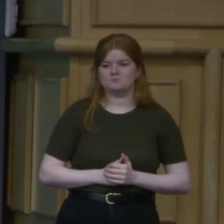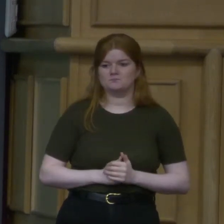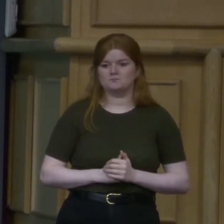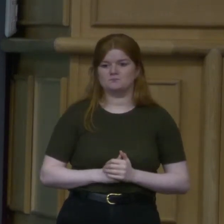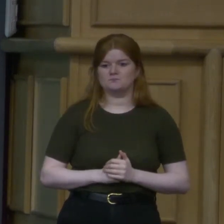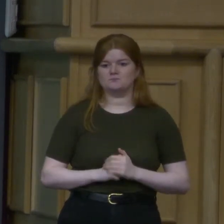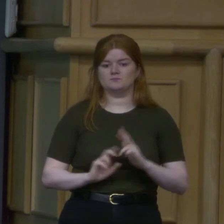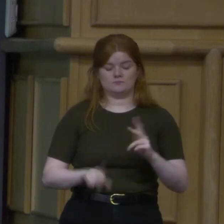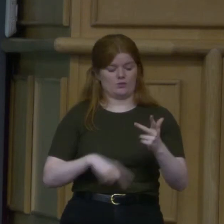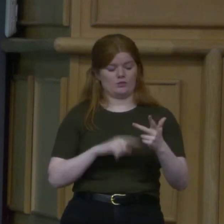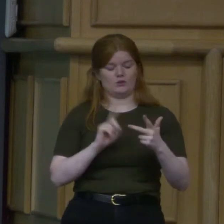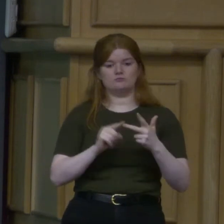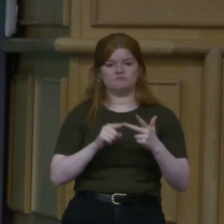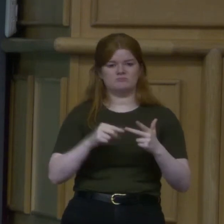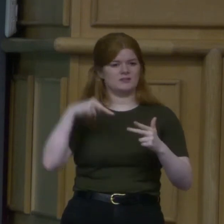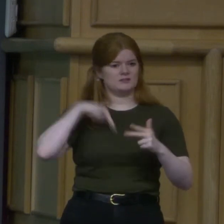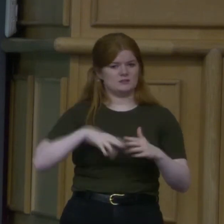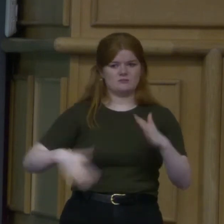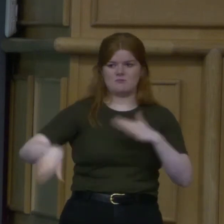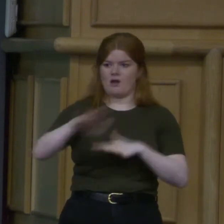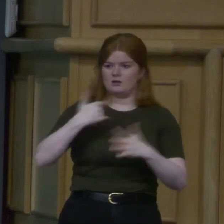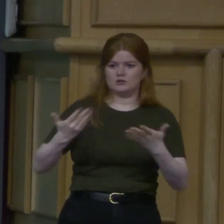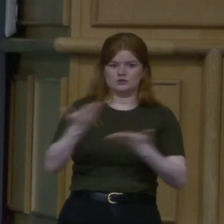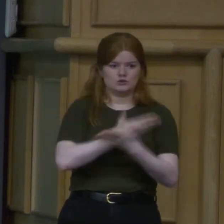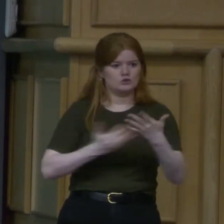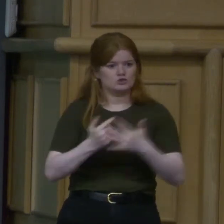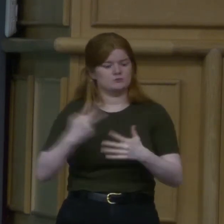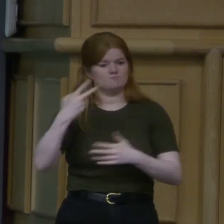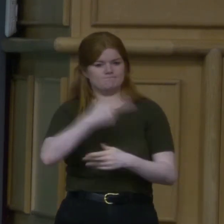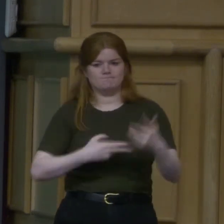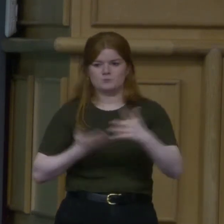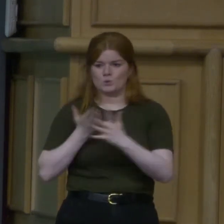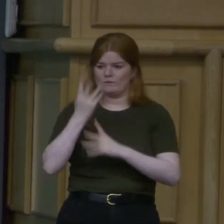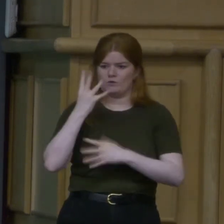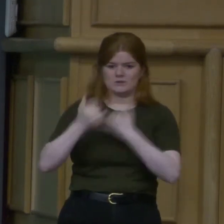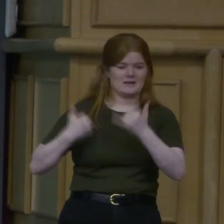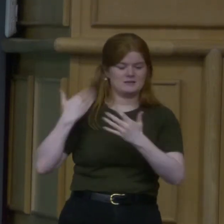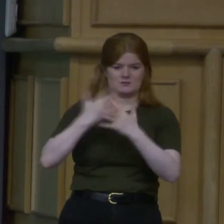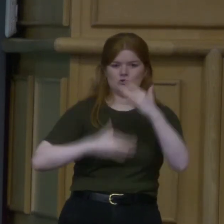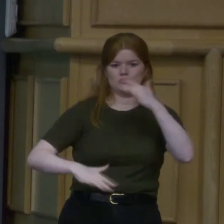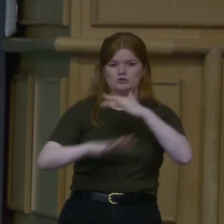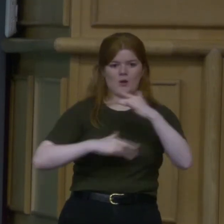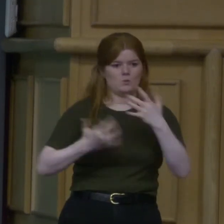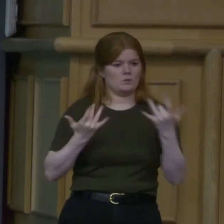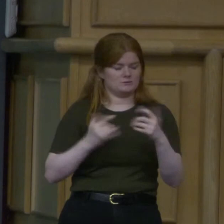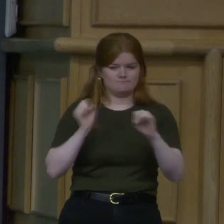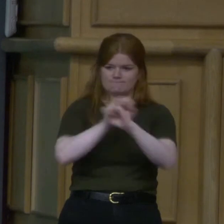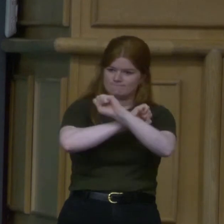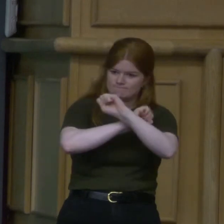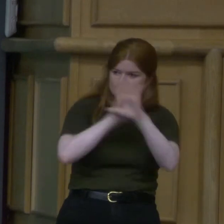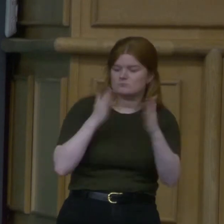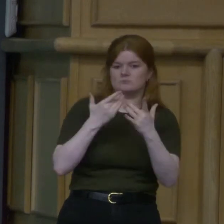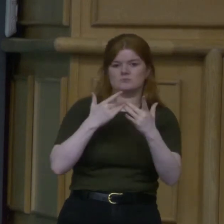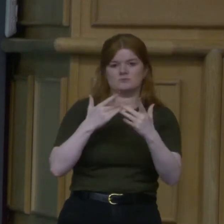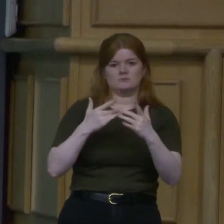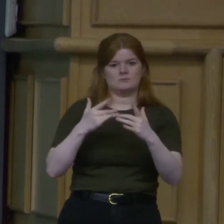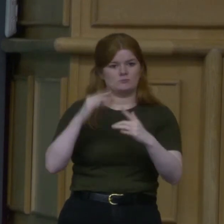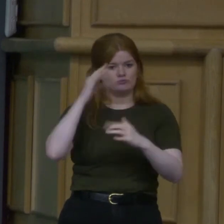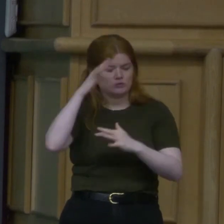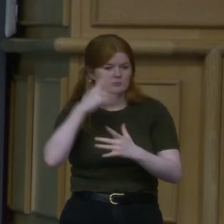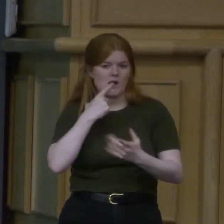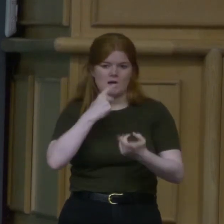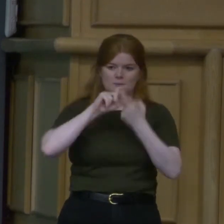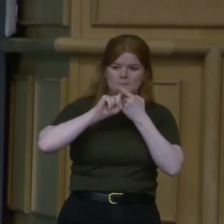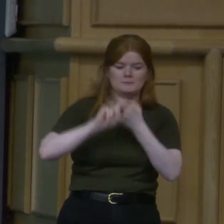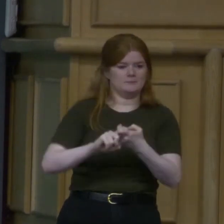Third, almost every discussion and every intervention across these 4 days has been underpinned by a clear and principled commitment